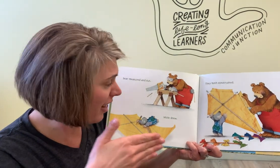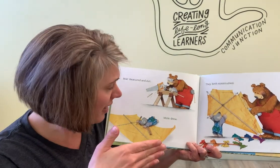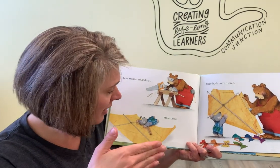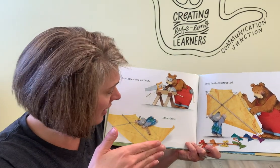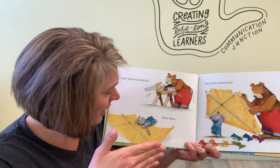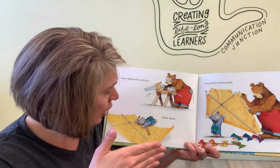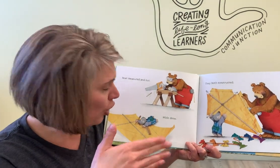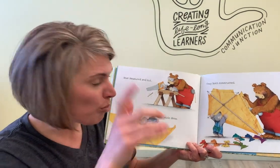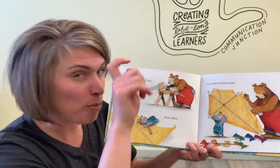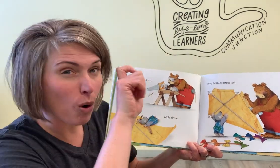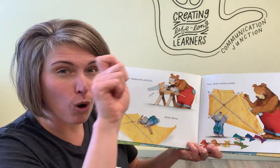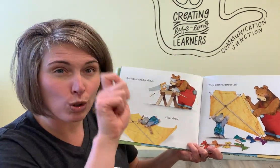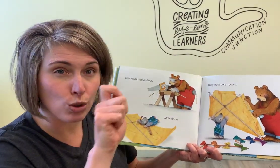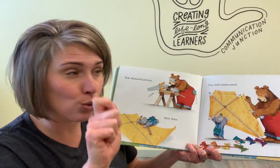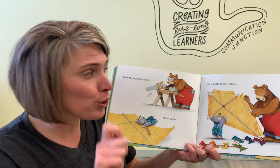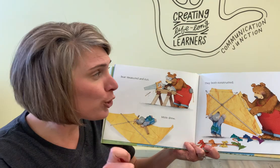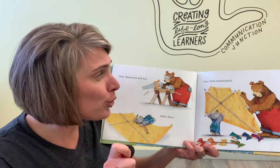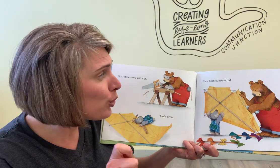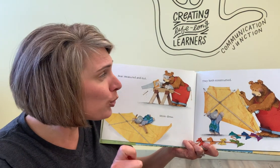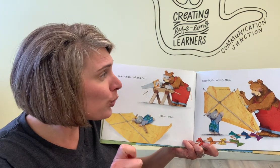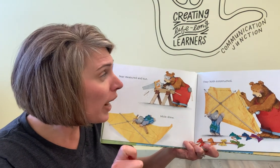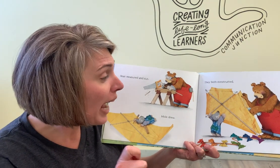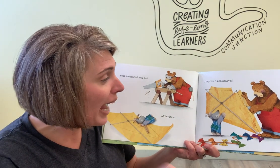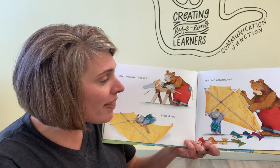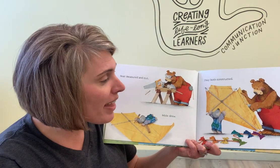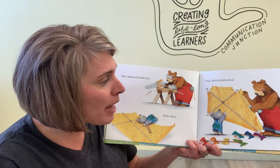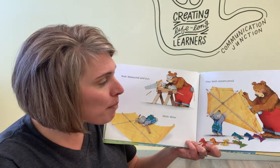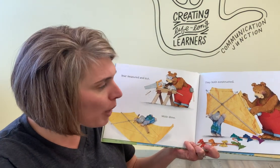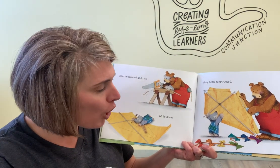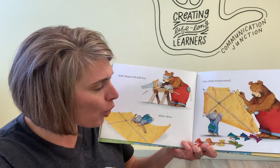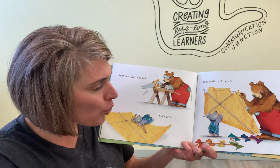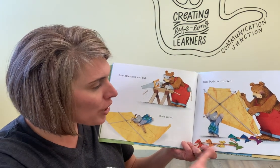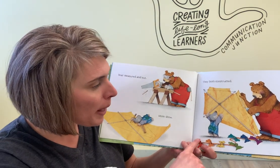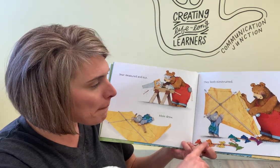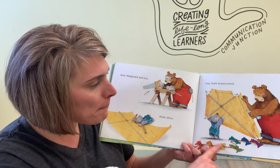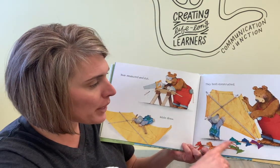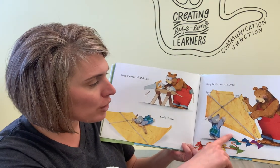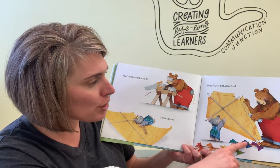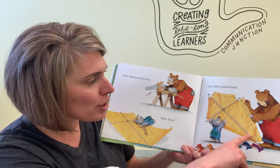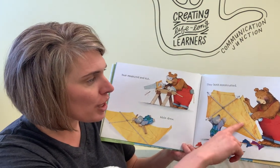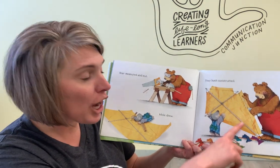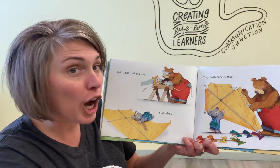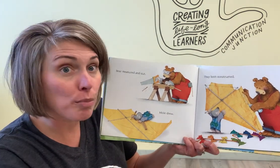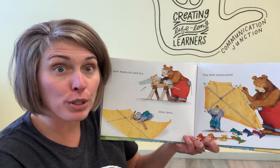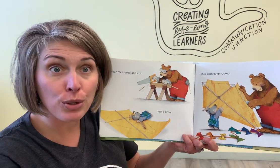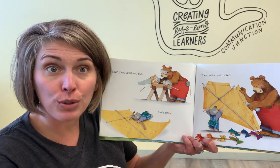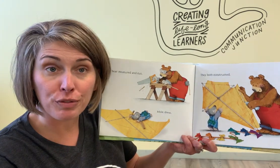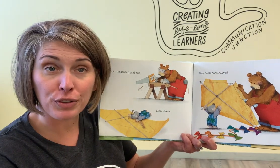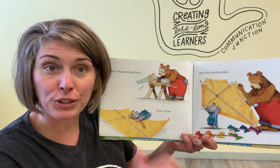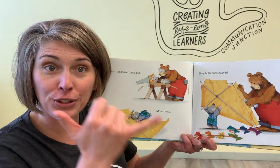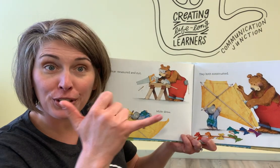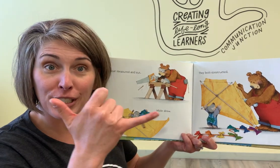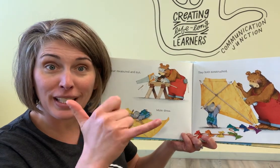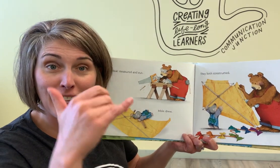cut. Mole drew, and they both built a beautiful